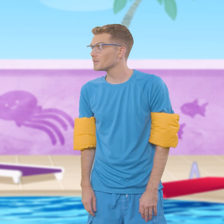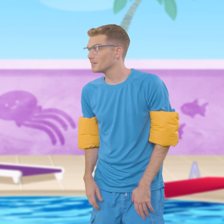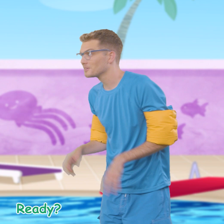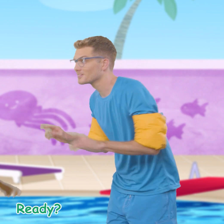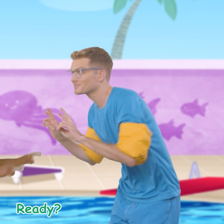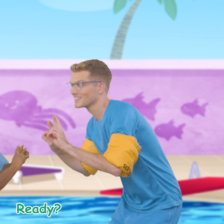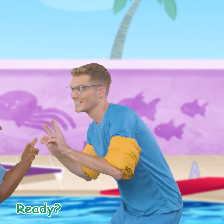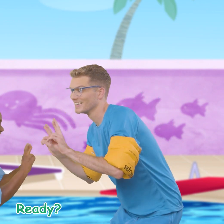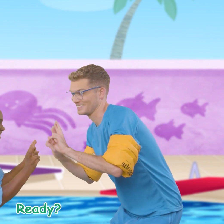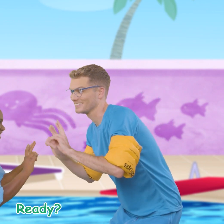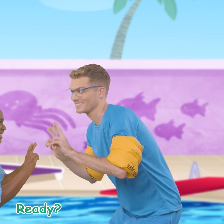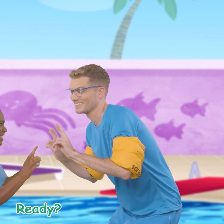Ready?